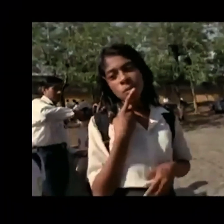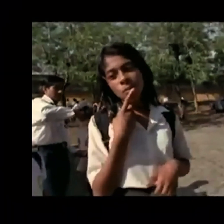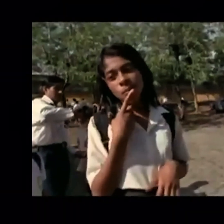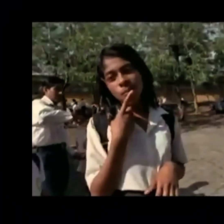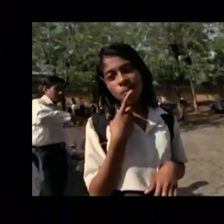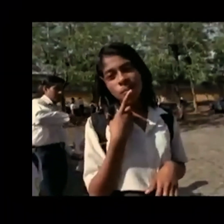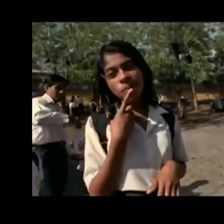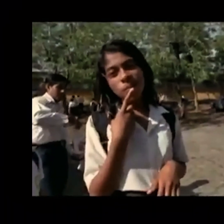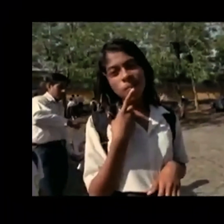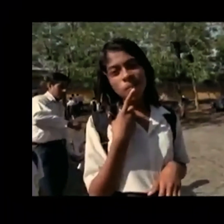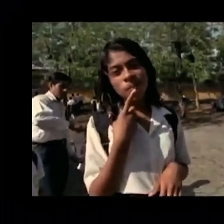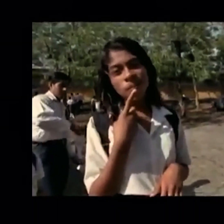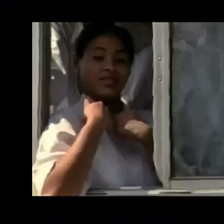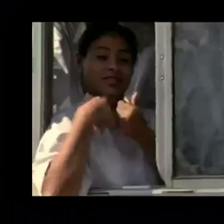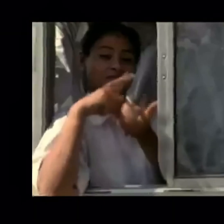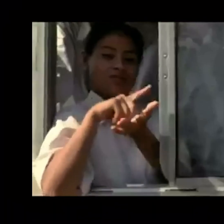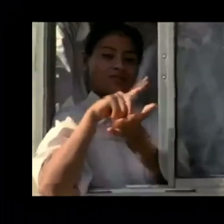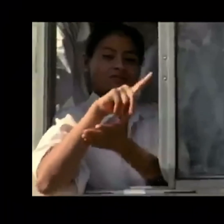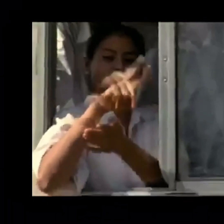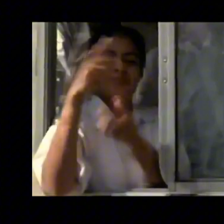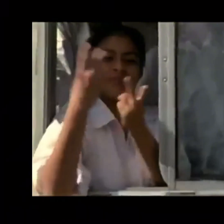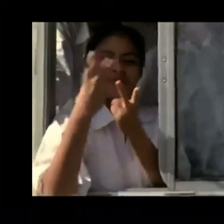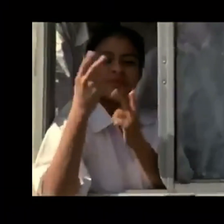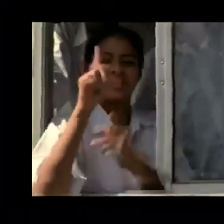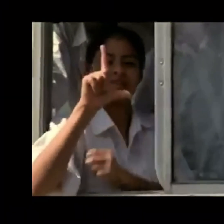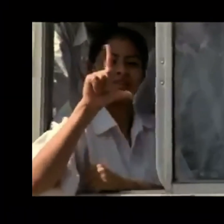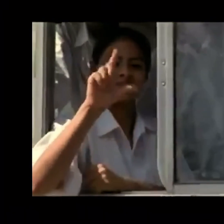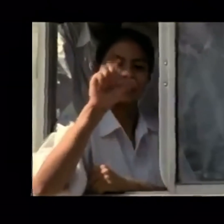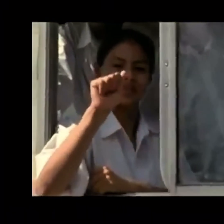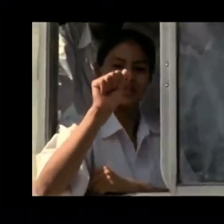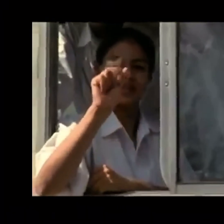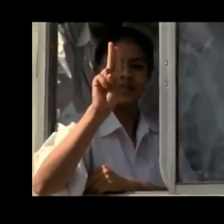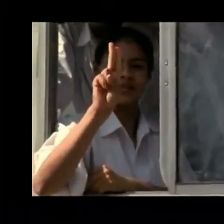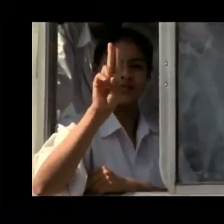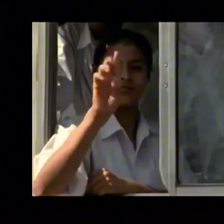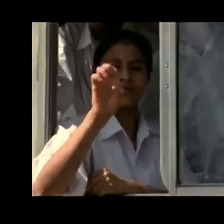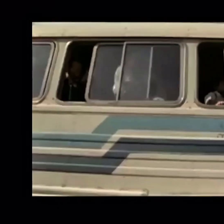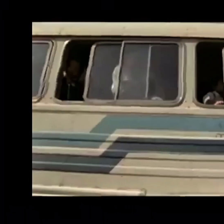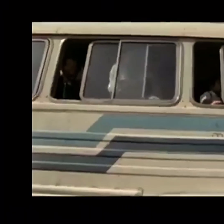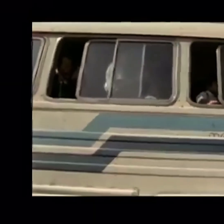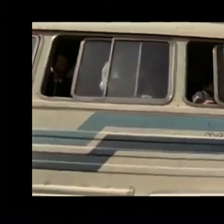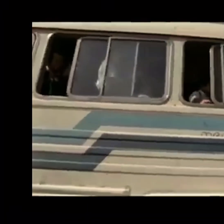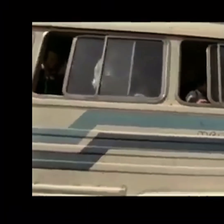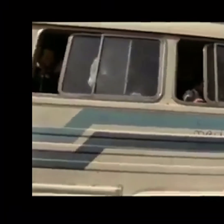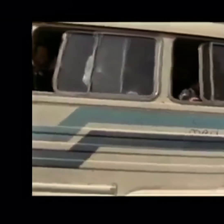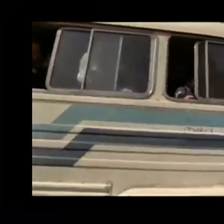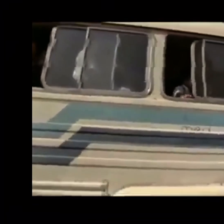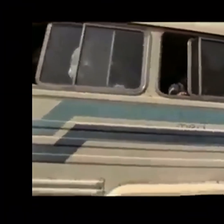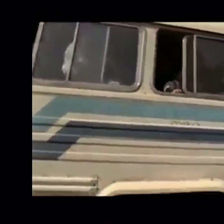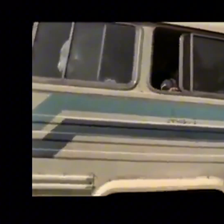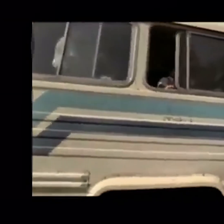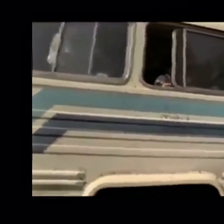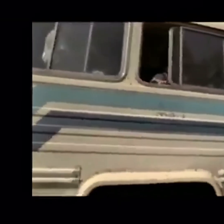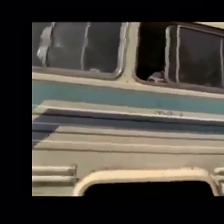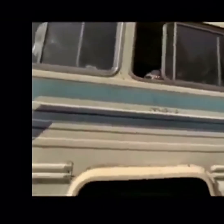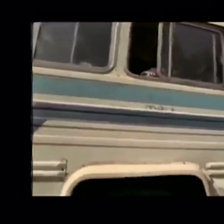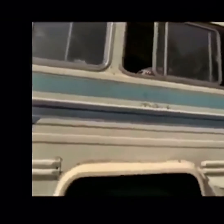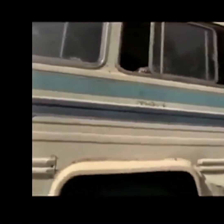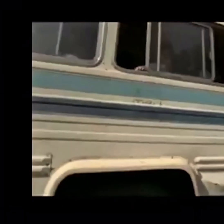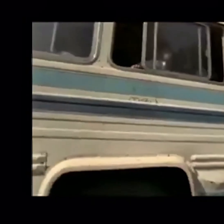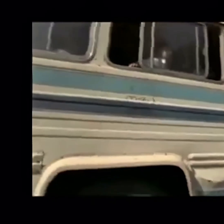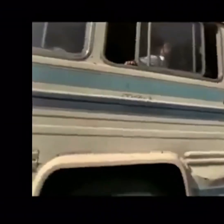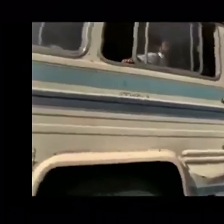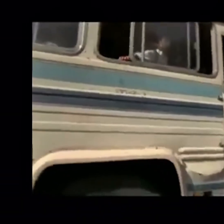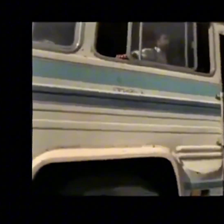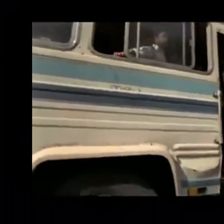Revolution, they were brought together for the first time in a school for the deaf. The goal was to teach them an established sign language so